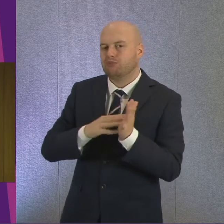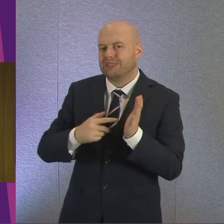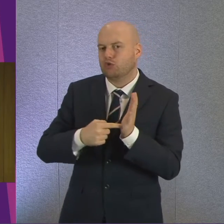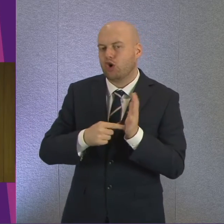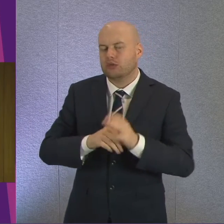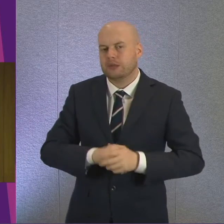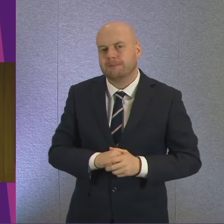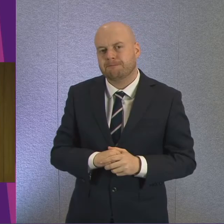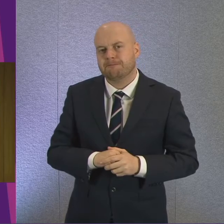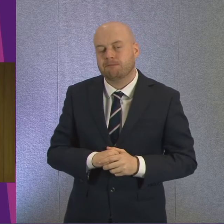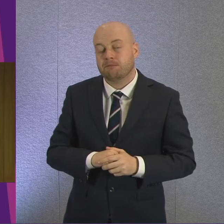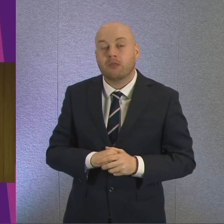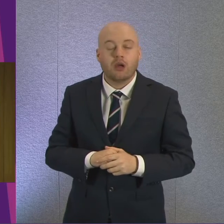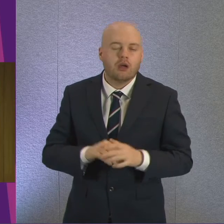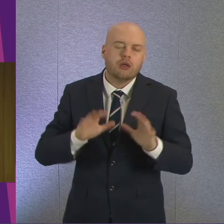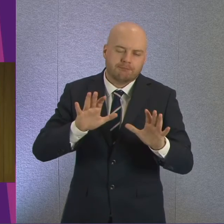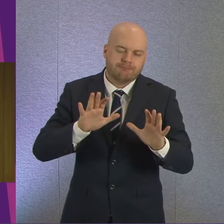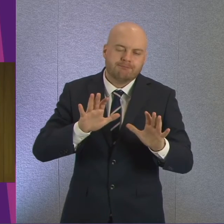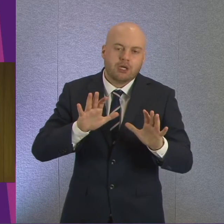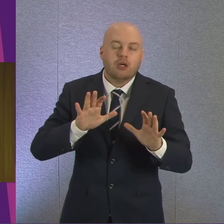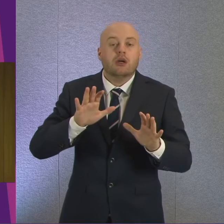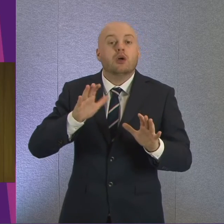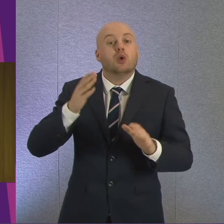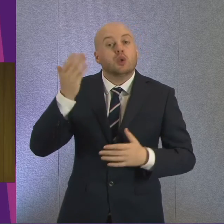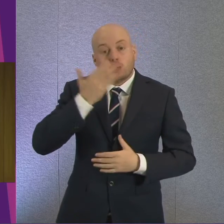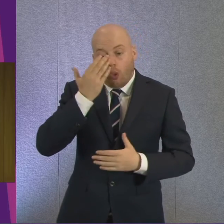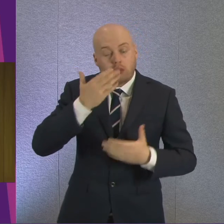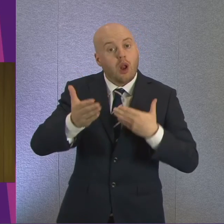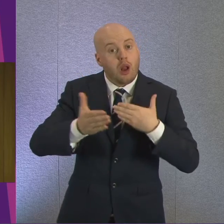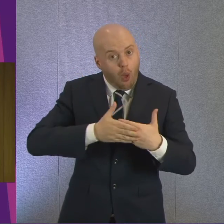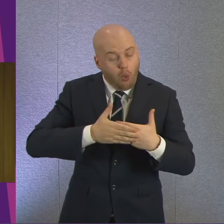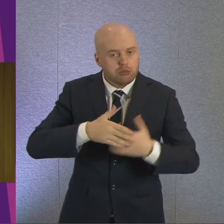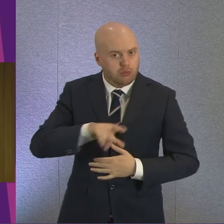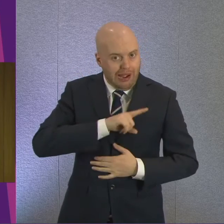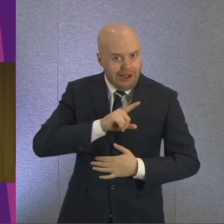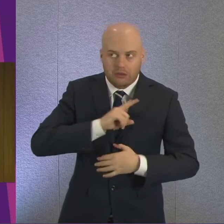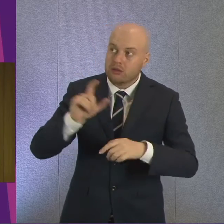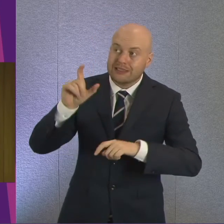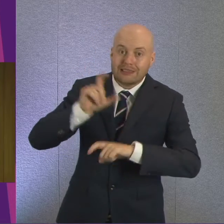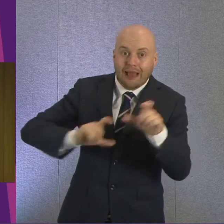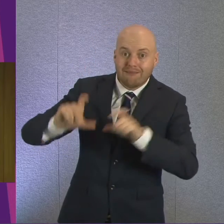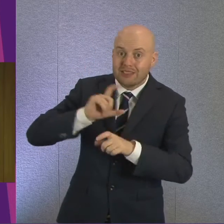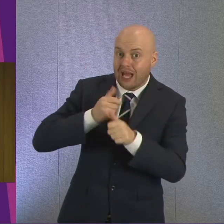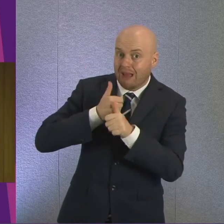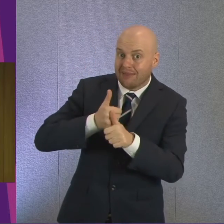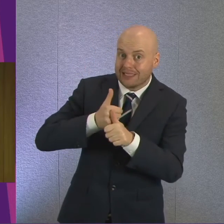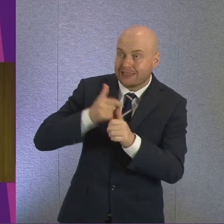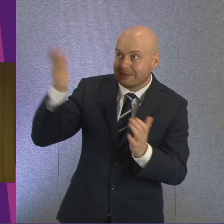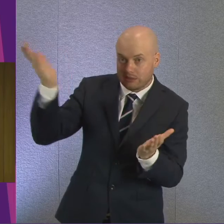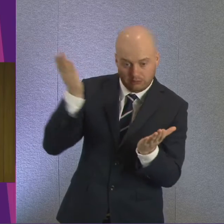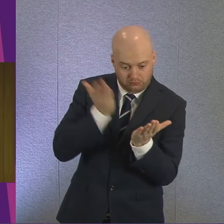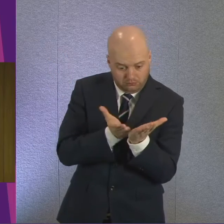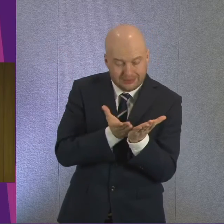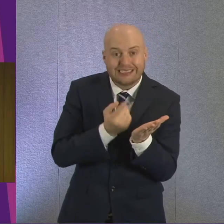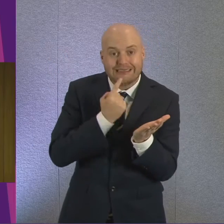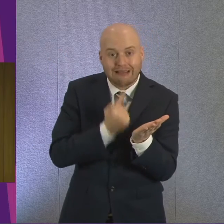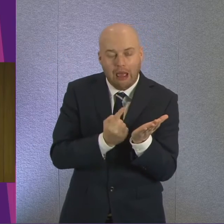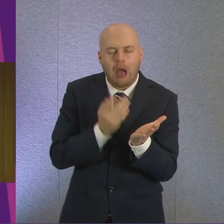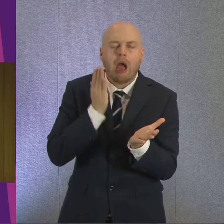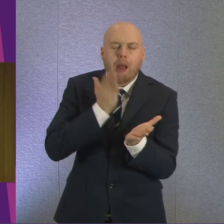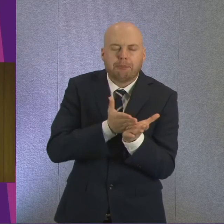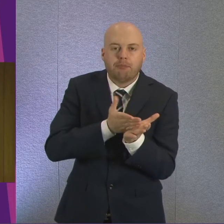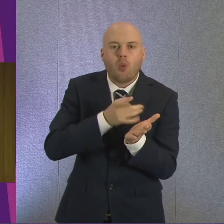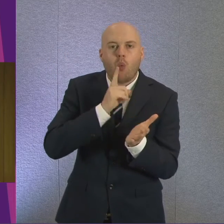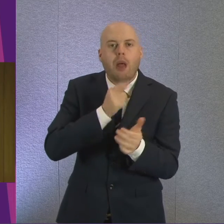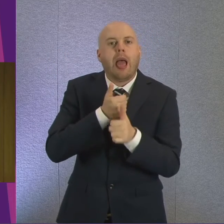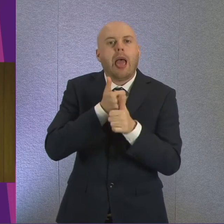schools across Scotland was based on scientific advice that doing so would help to slow the spread of coronavirus. And